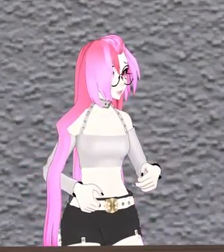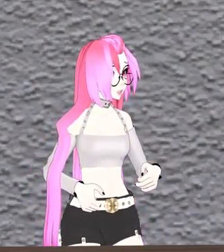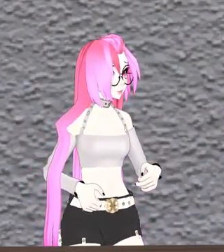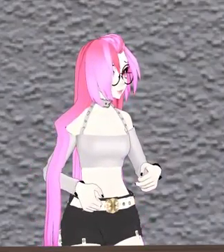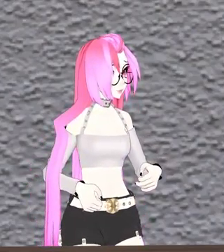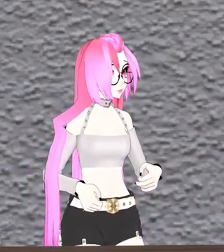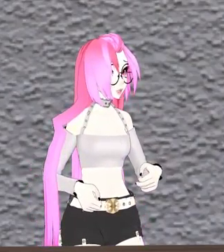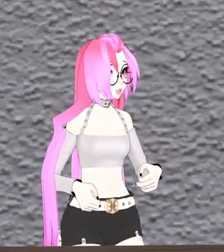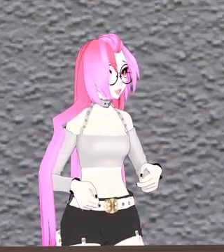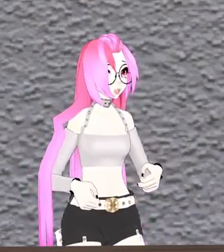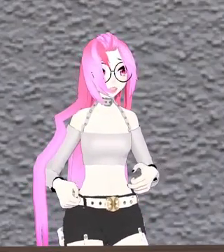Testing.